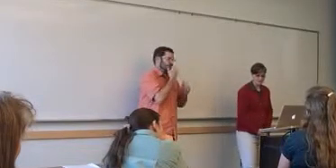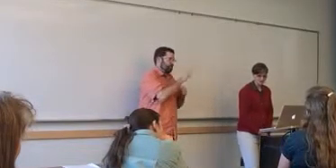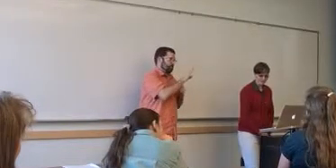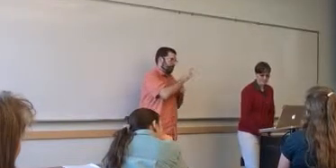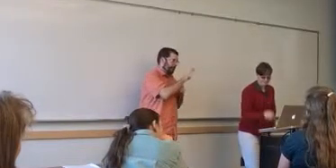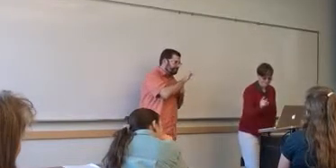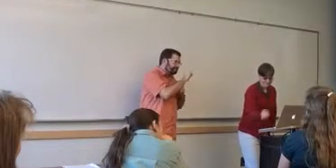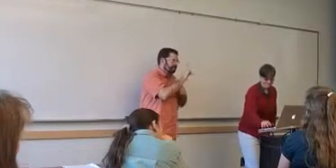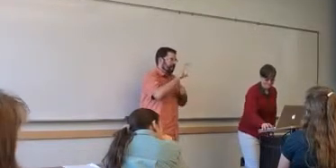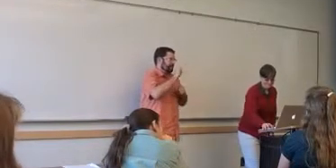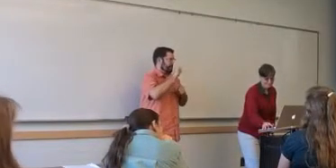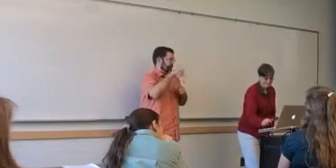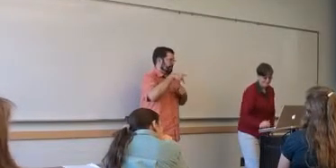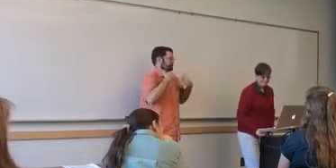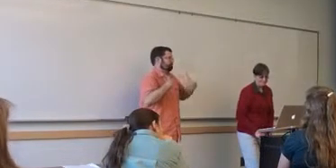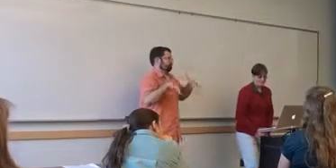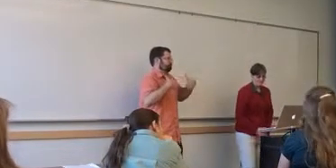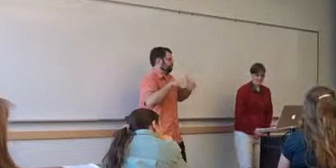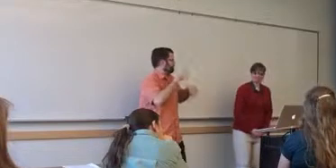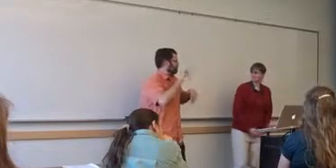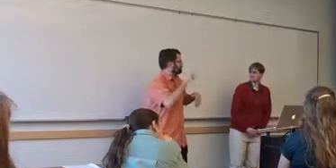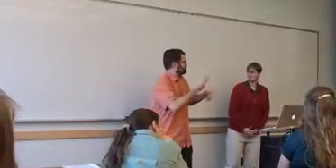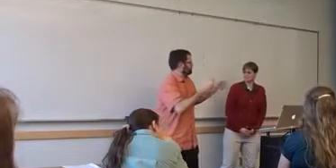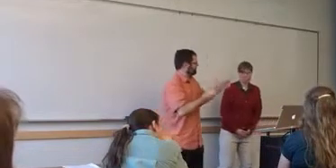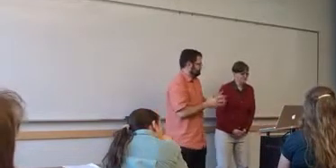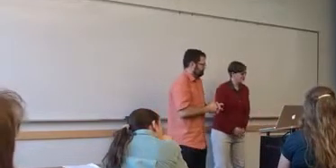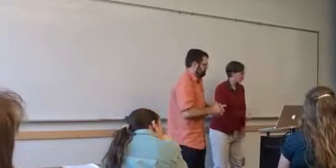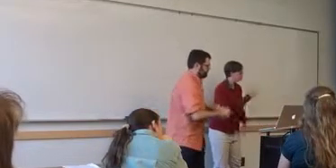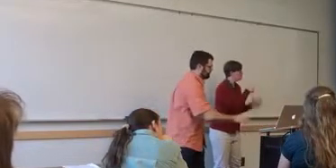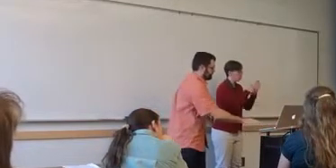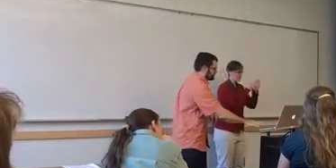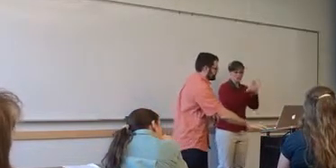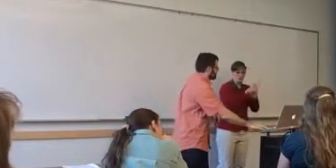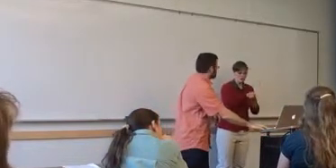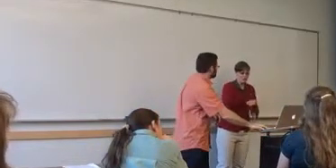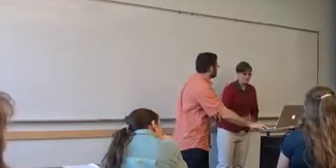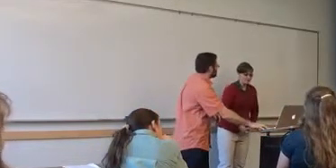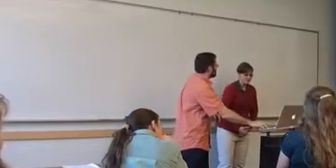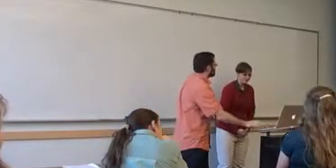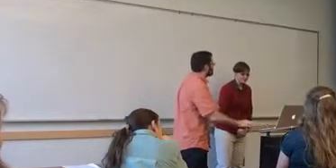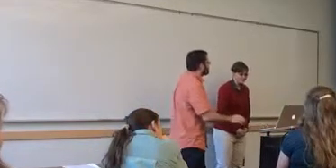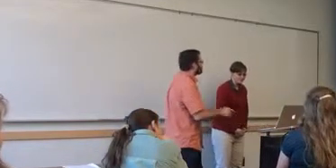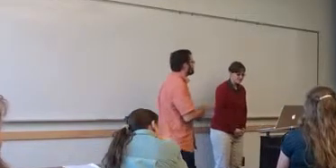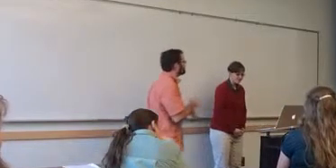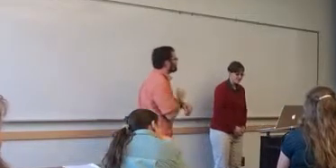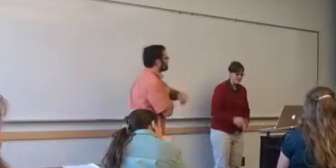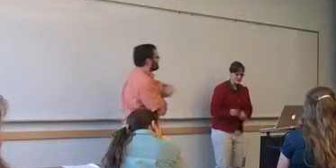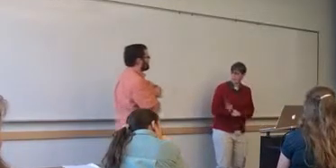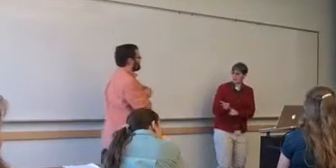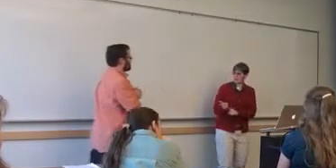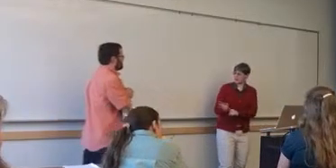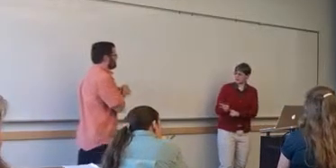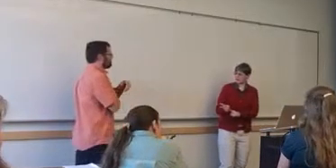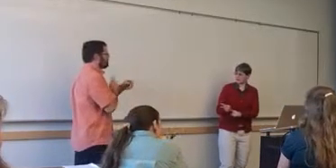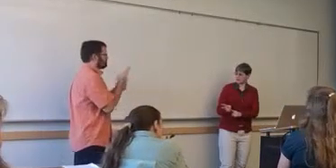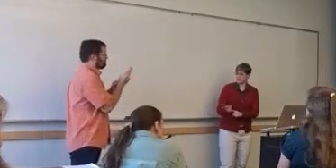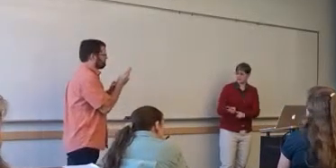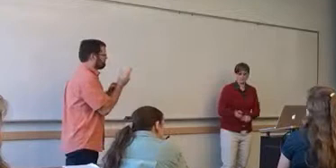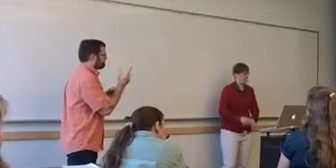communication can have an impact. Seeing this VICs and CALPS is really important, so I just wanted to show a little snippet for that. This is